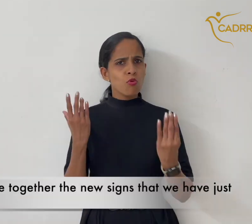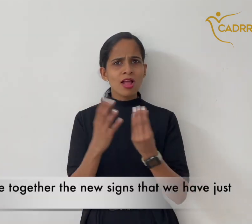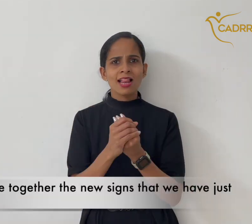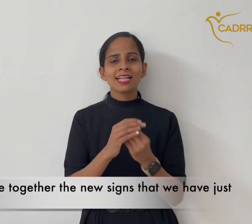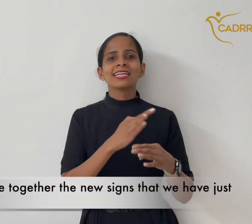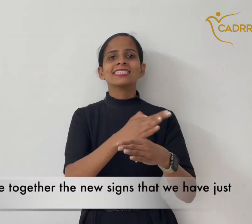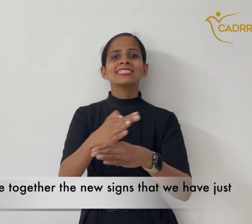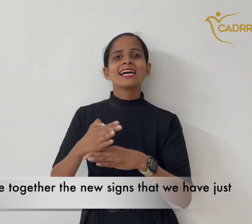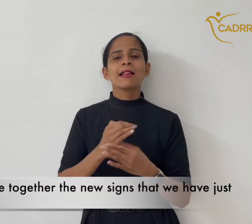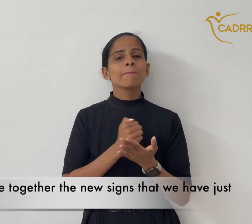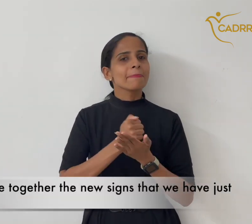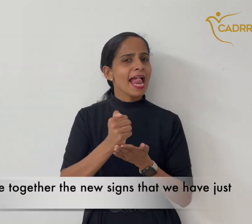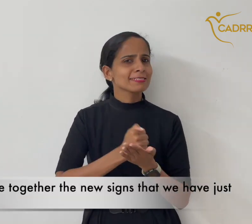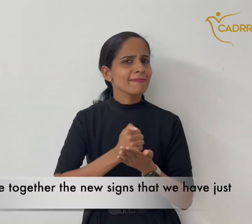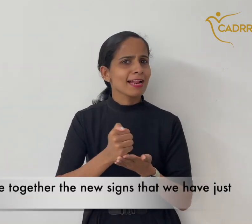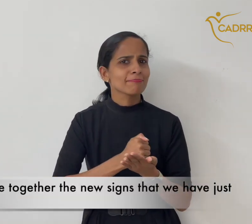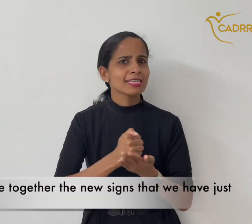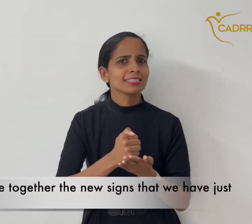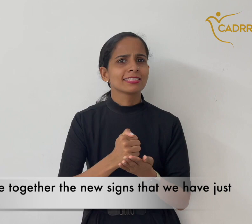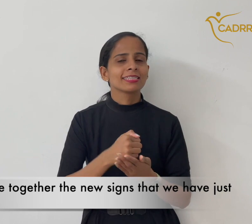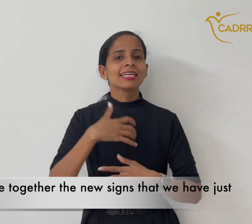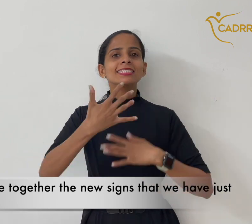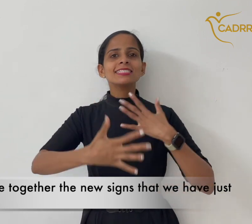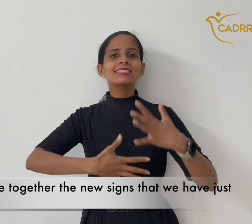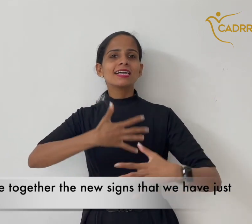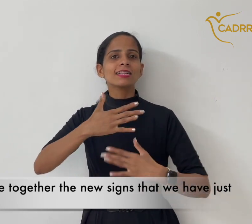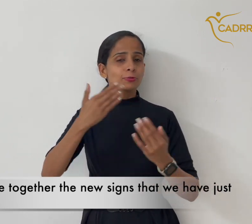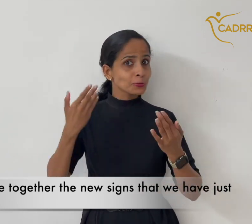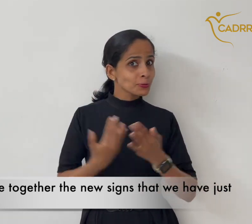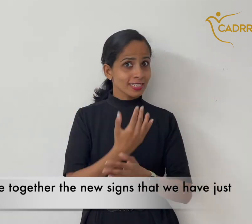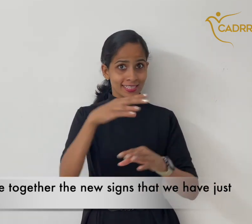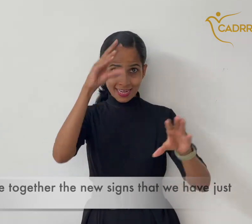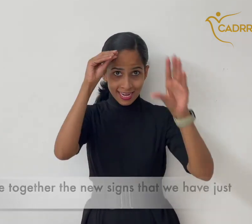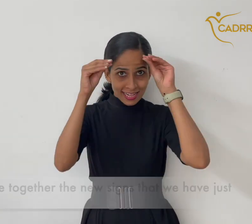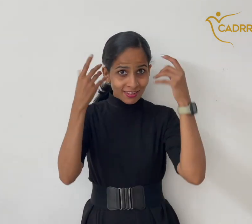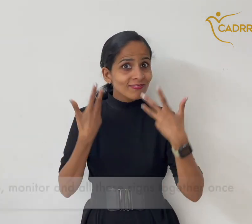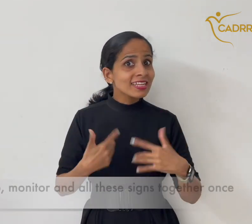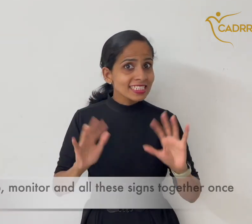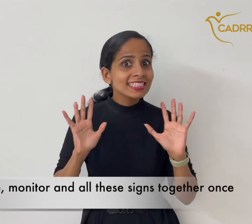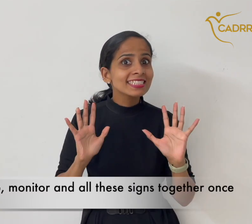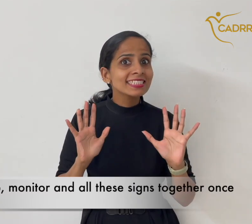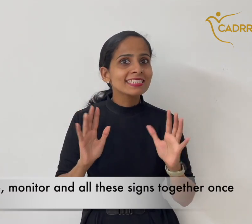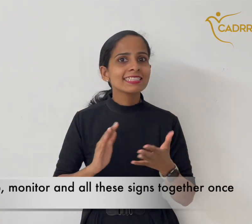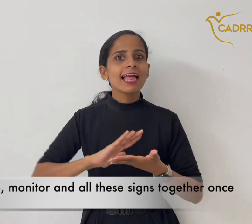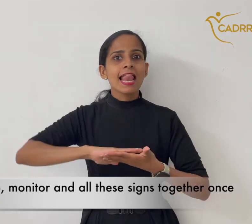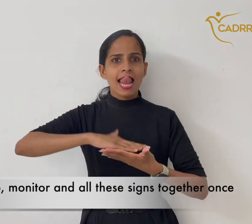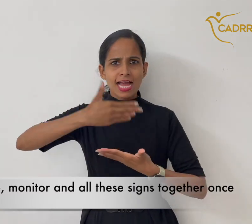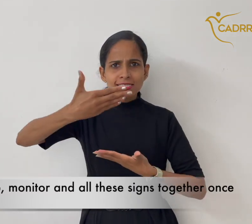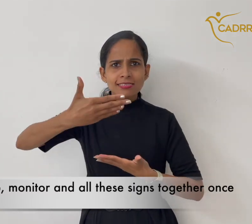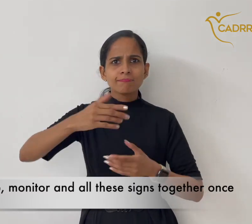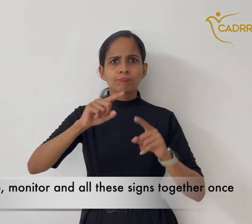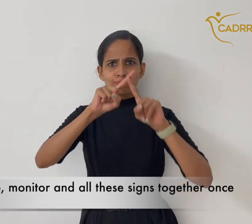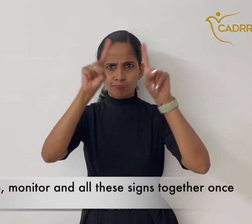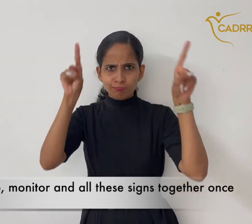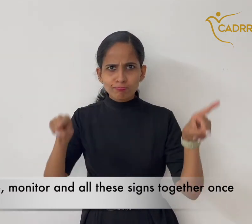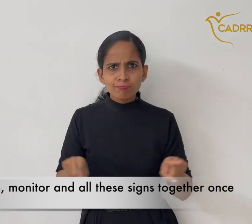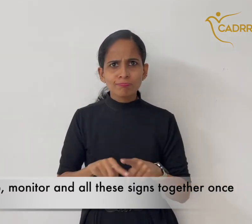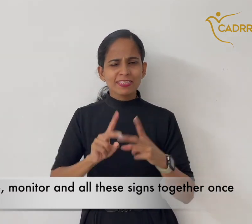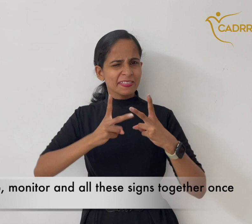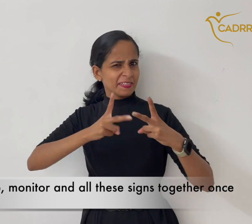Let's all practice together the new signs that we have just learned. Laptop,